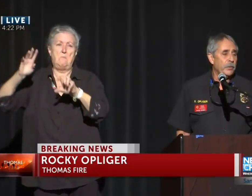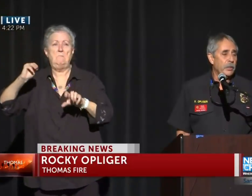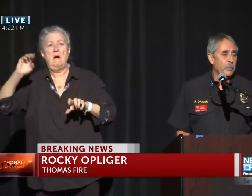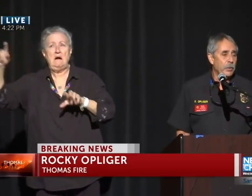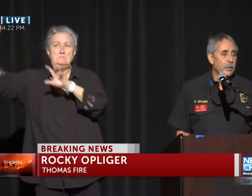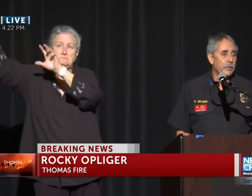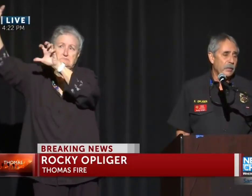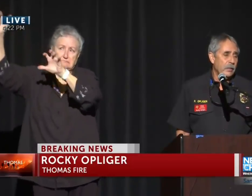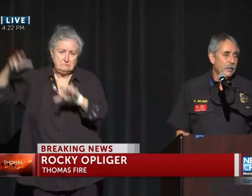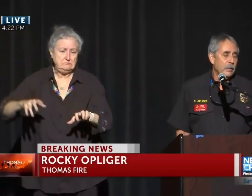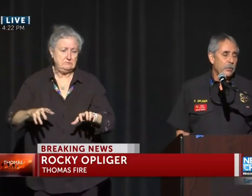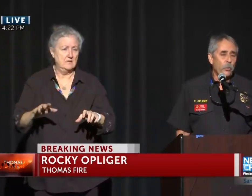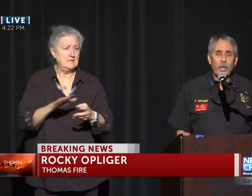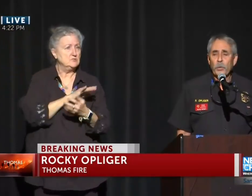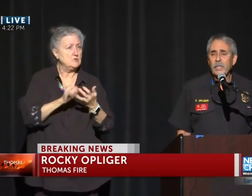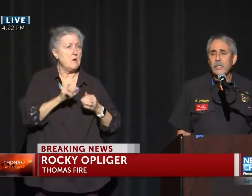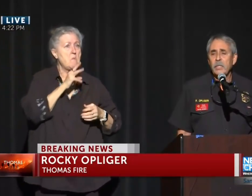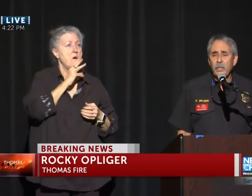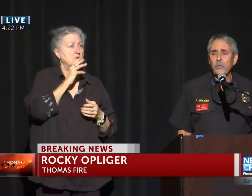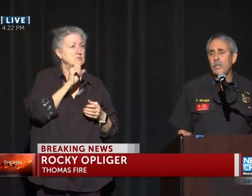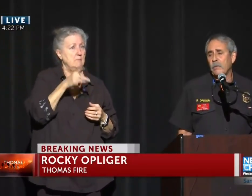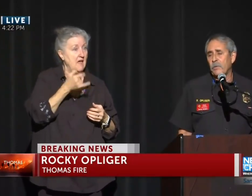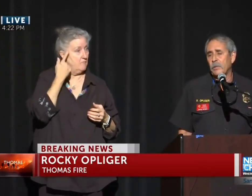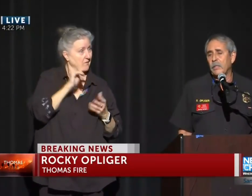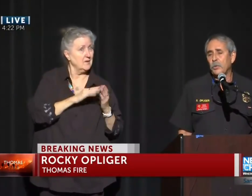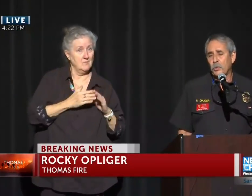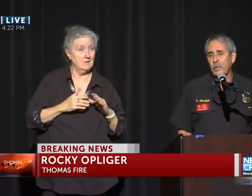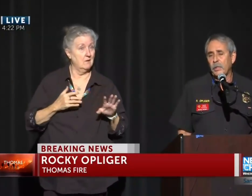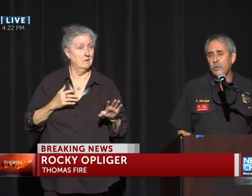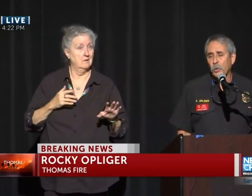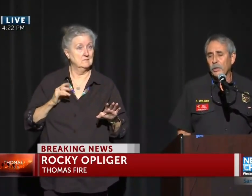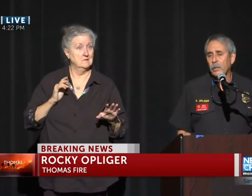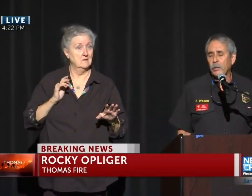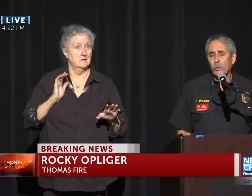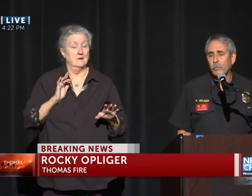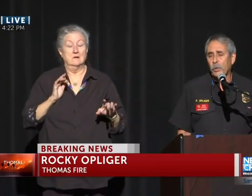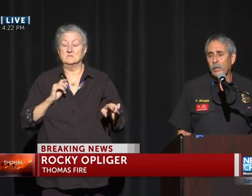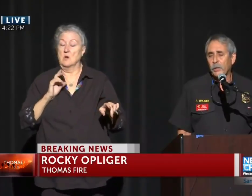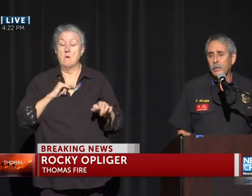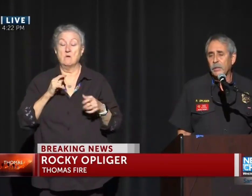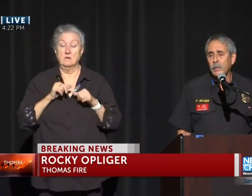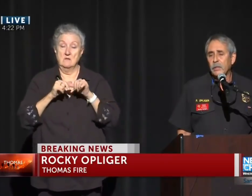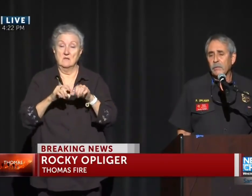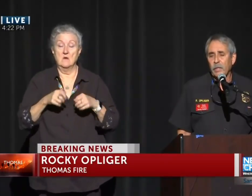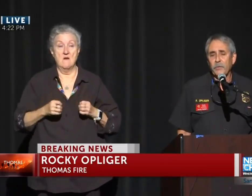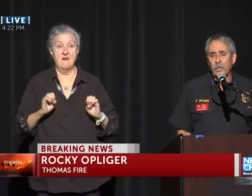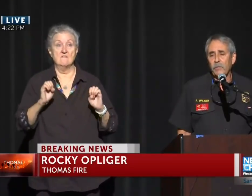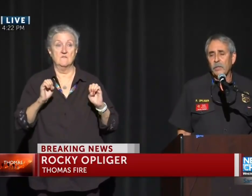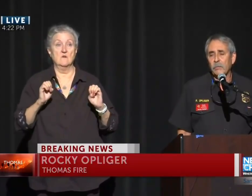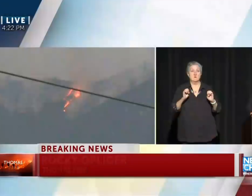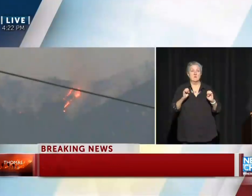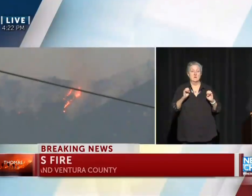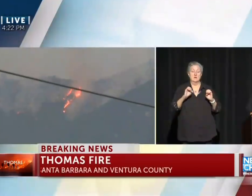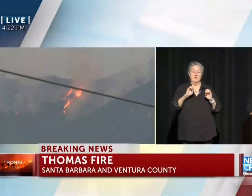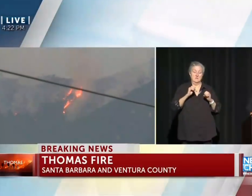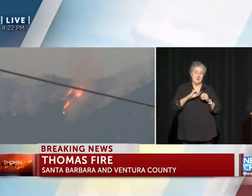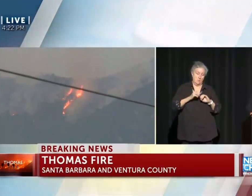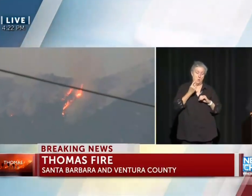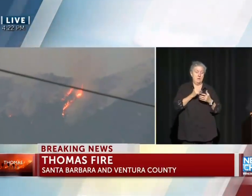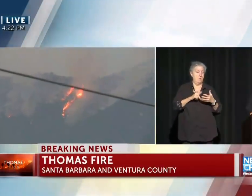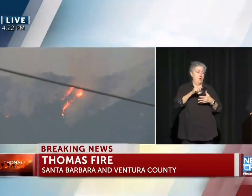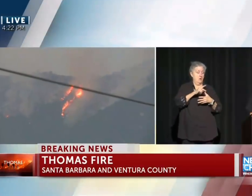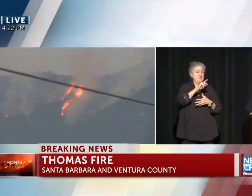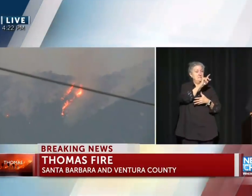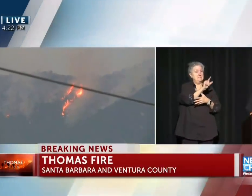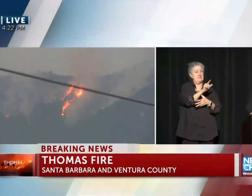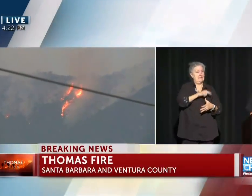water supply for the communities. So while we continue the effort that you see, certainly our number one priority of life safety and properties, we